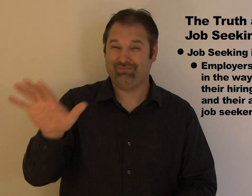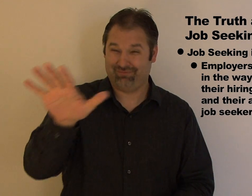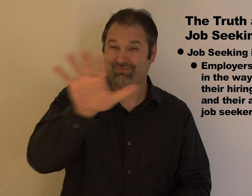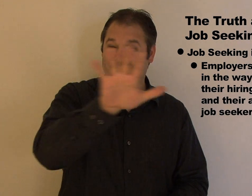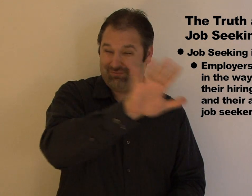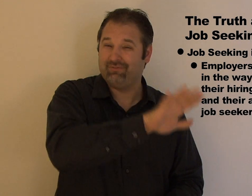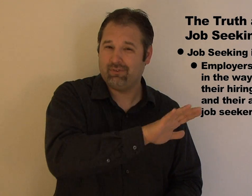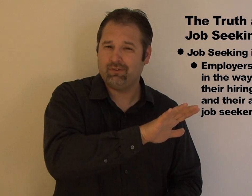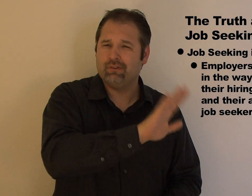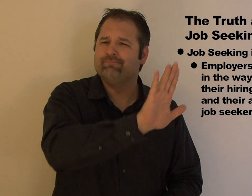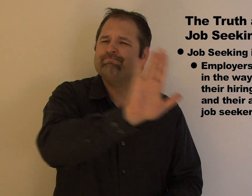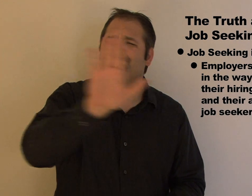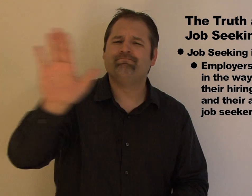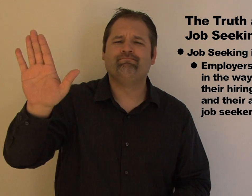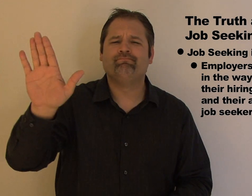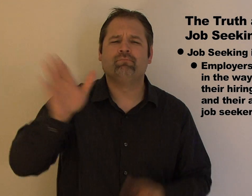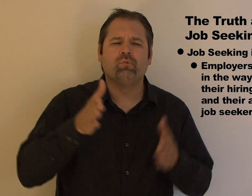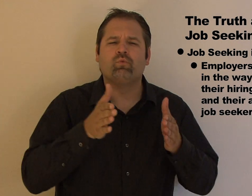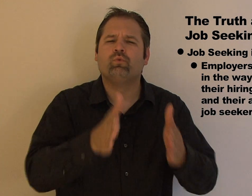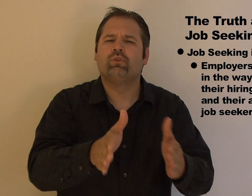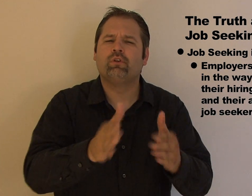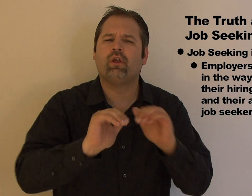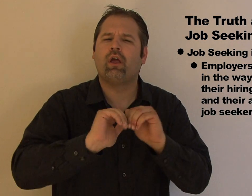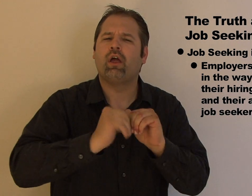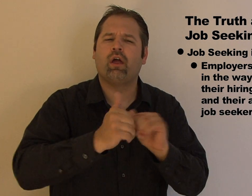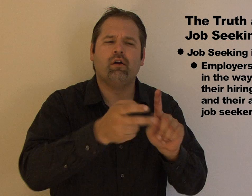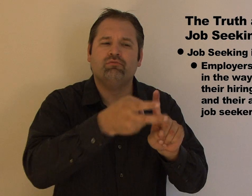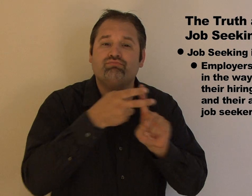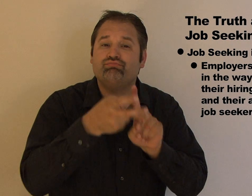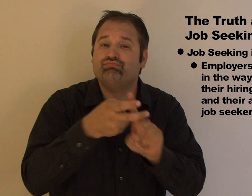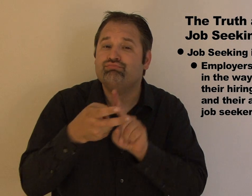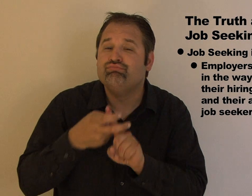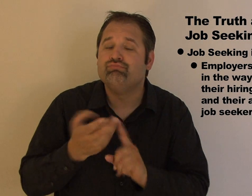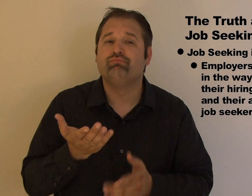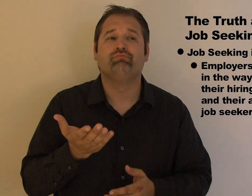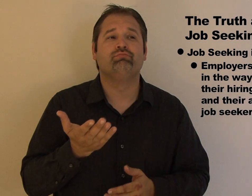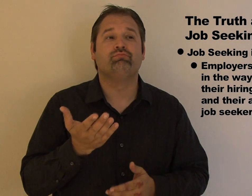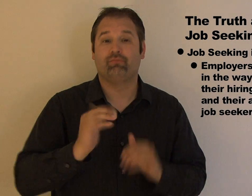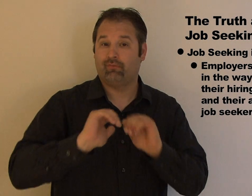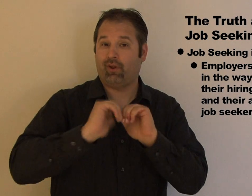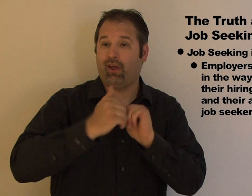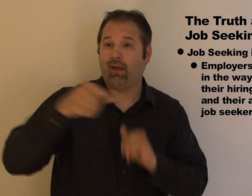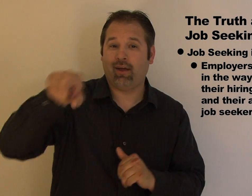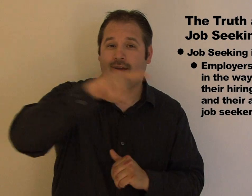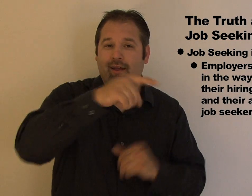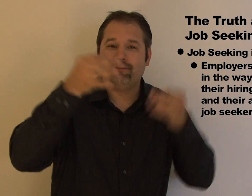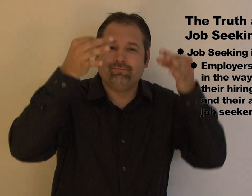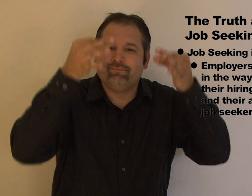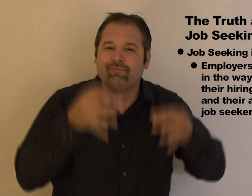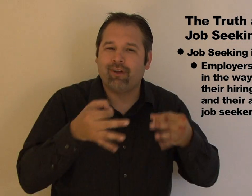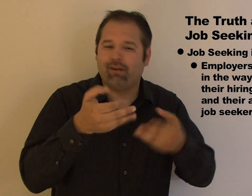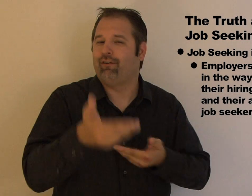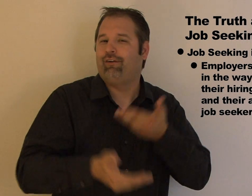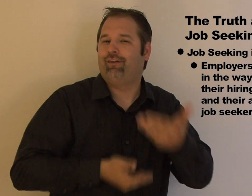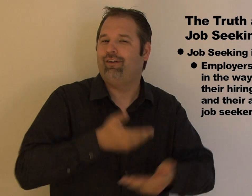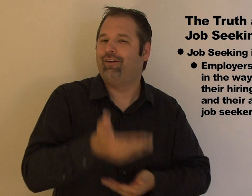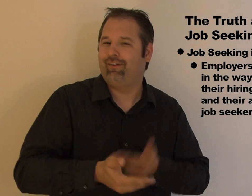employers all around are different in the way they recruit, as well as their hiring practices.